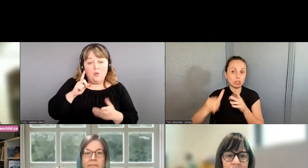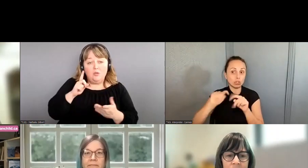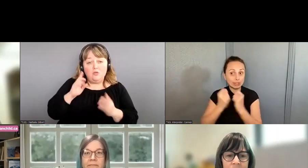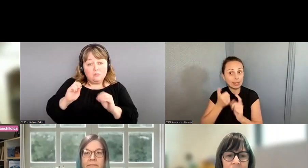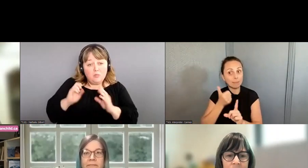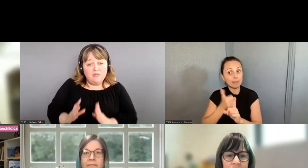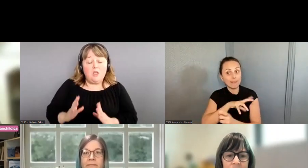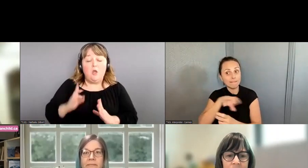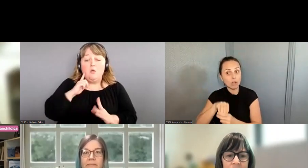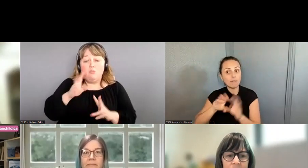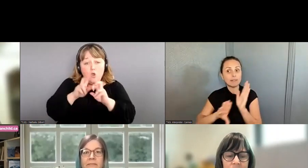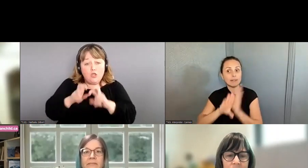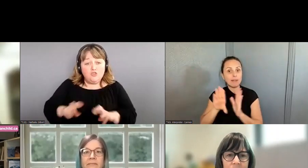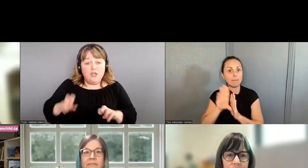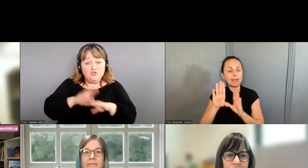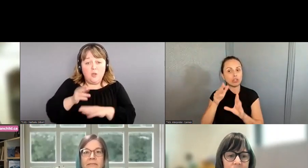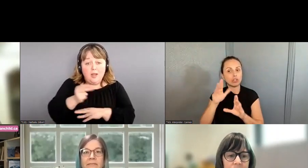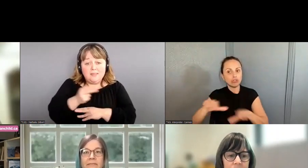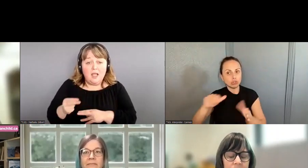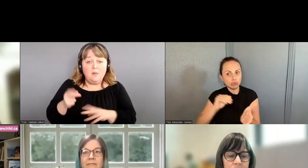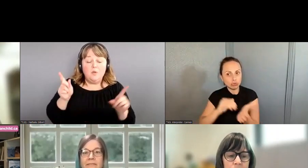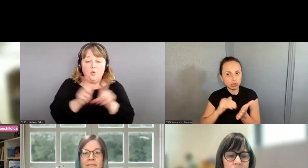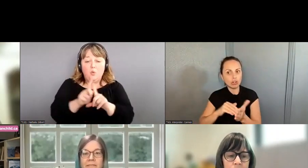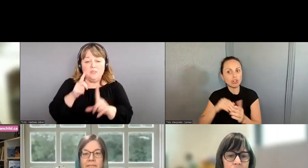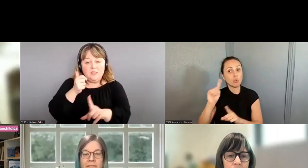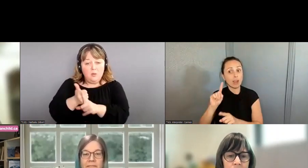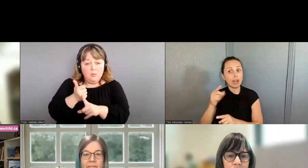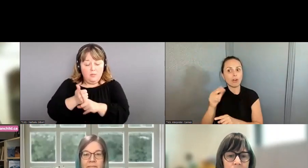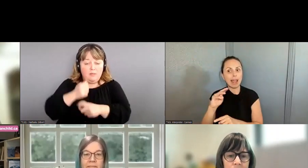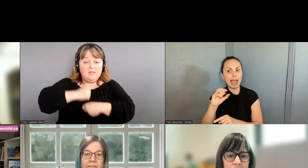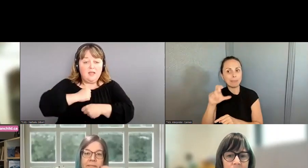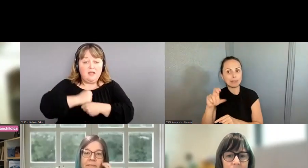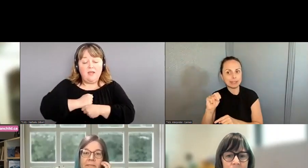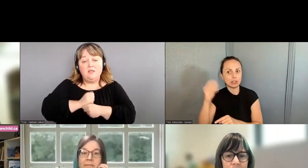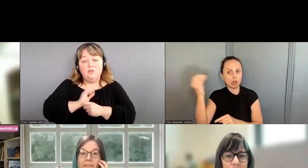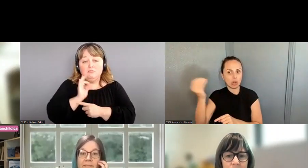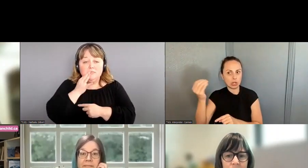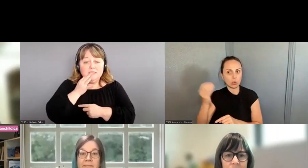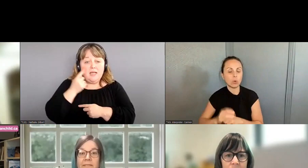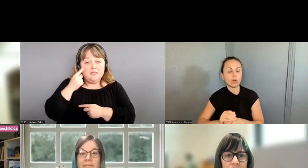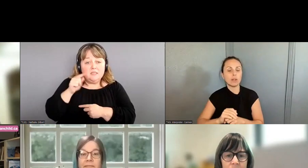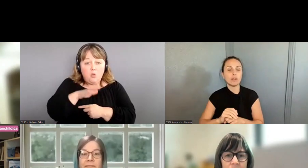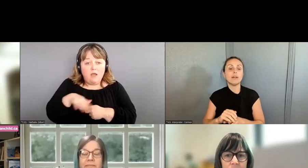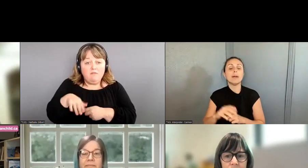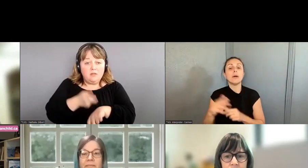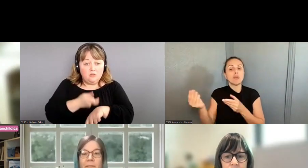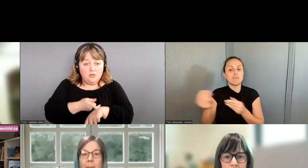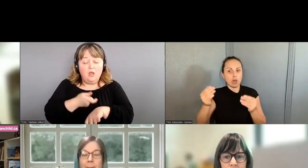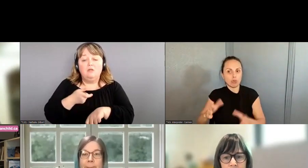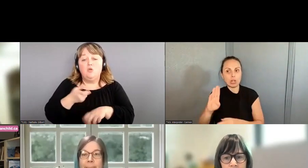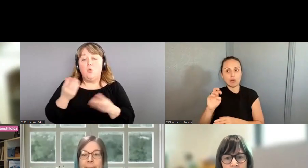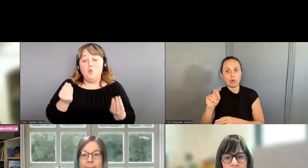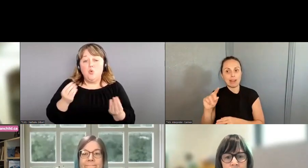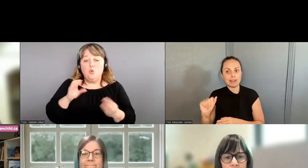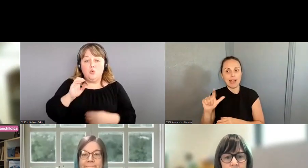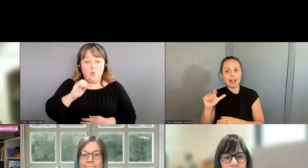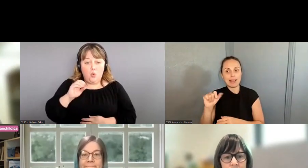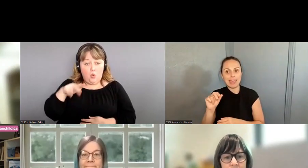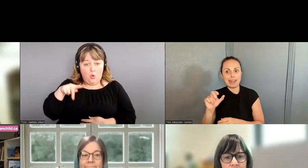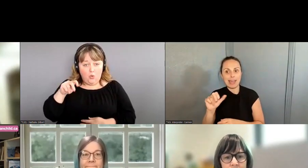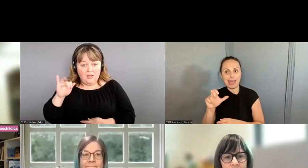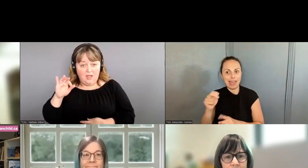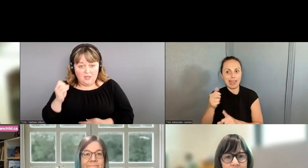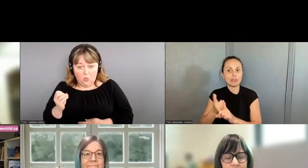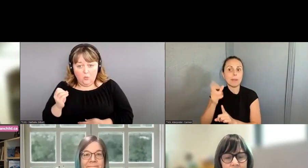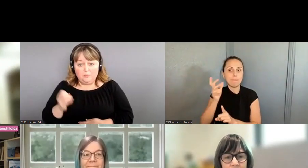as a developmental pediatrician in Hamilton, Ontario. A reminder, our moderator, Brenda Lenahan, is a mom with a